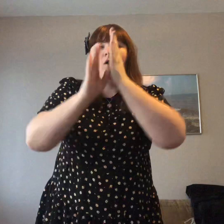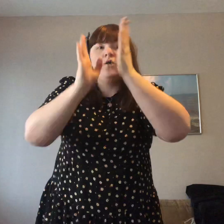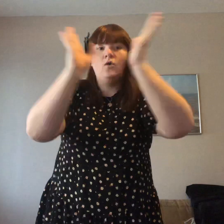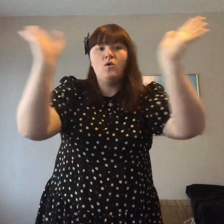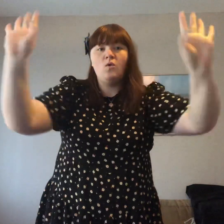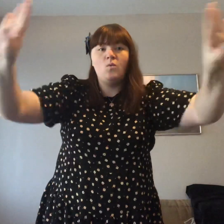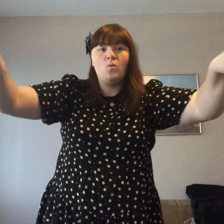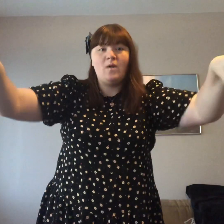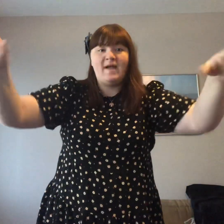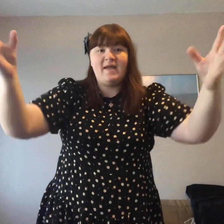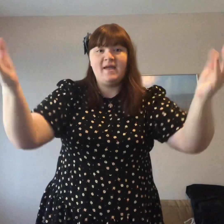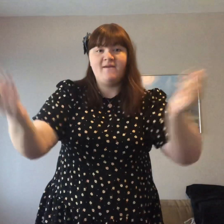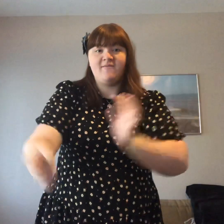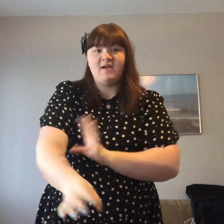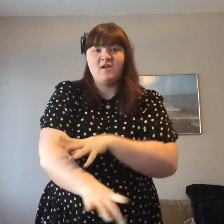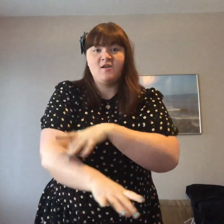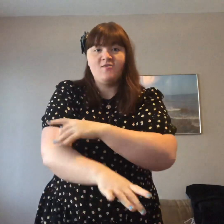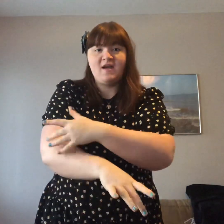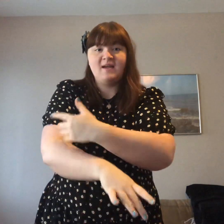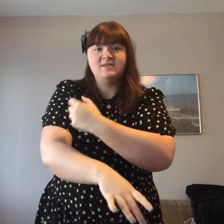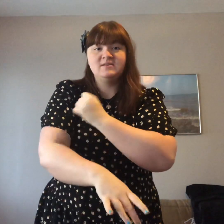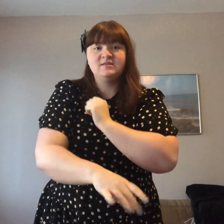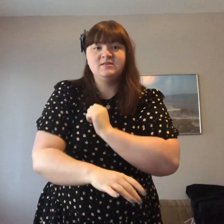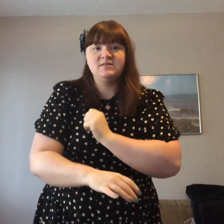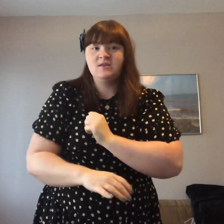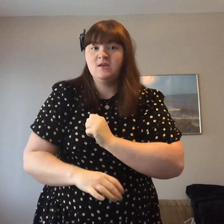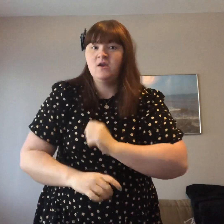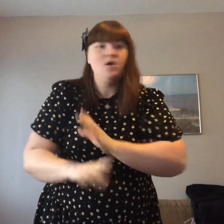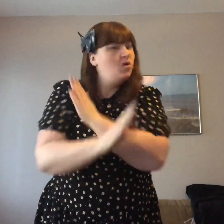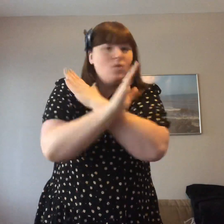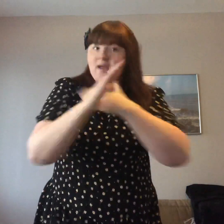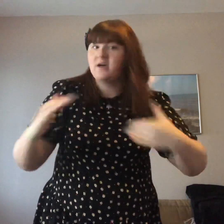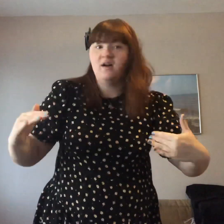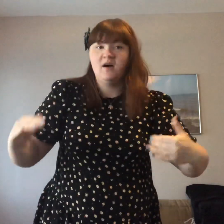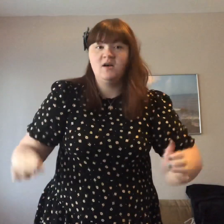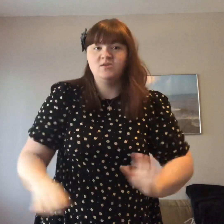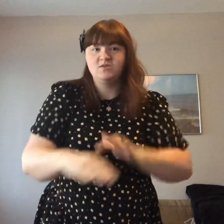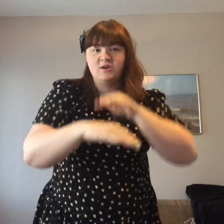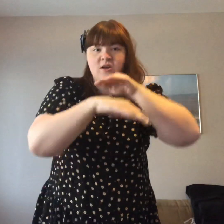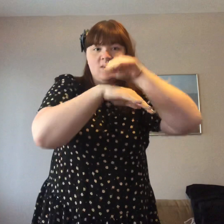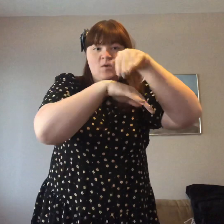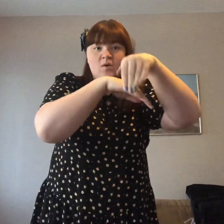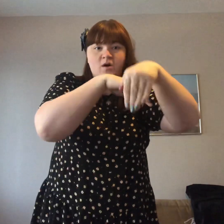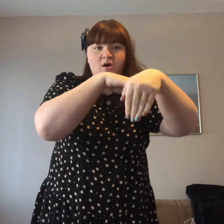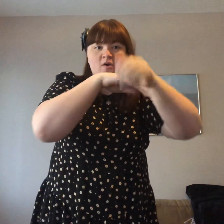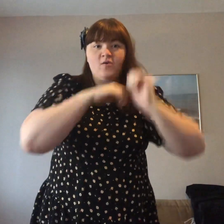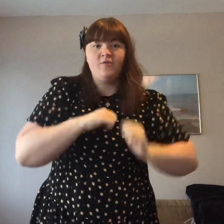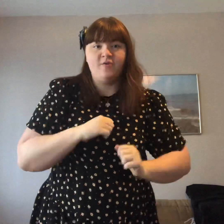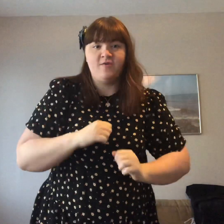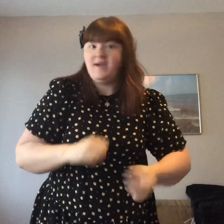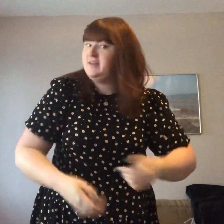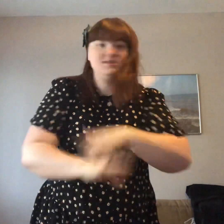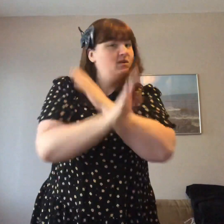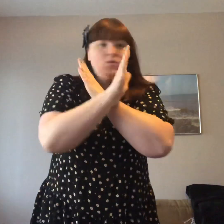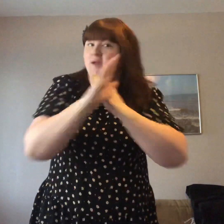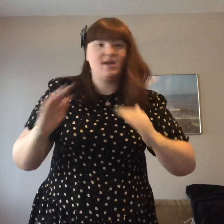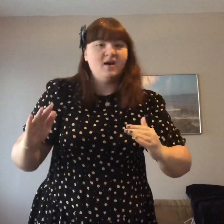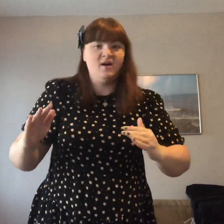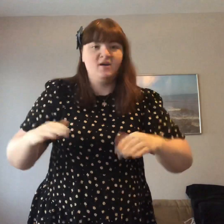long wavy grass. We can't go over it, we can't